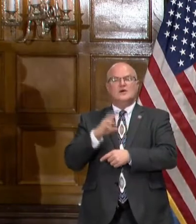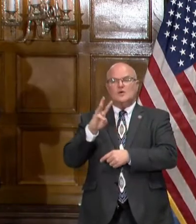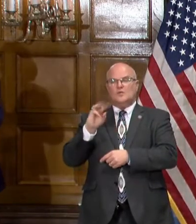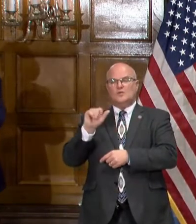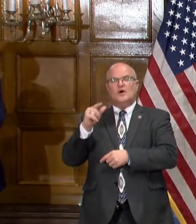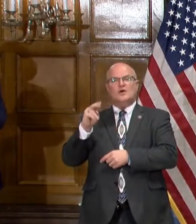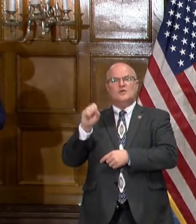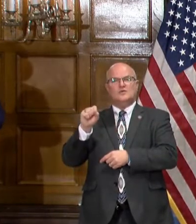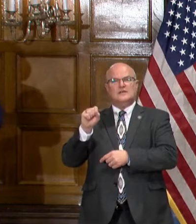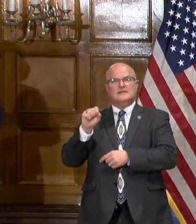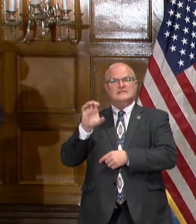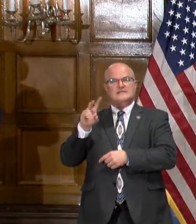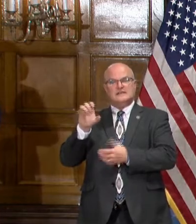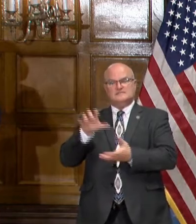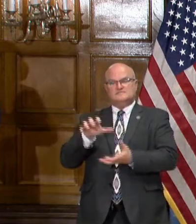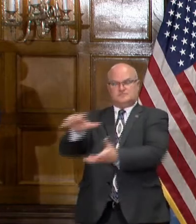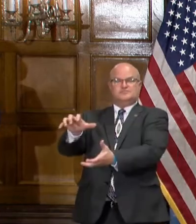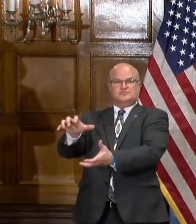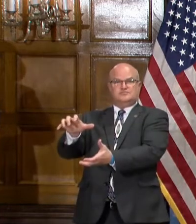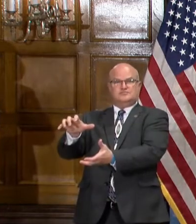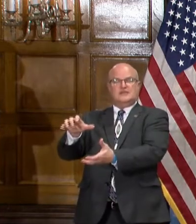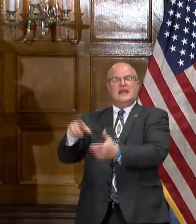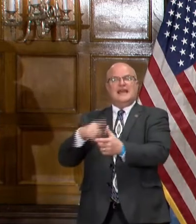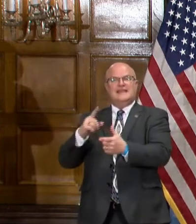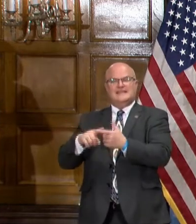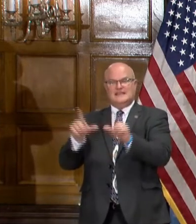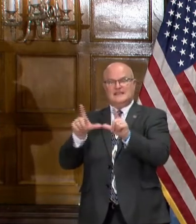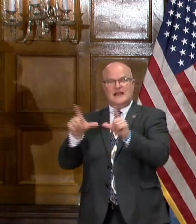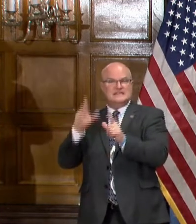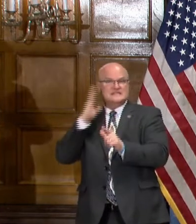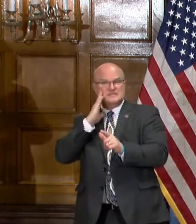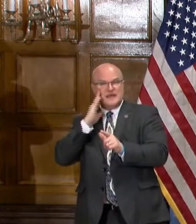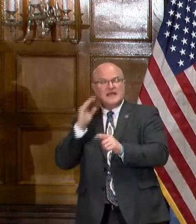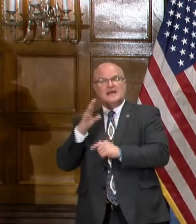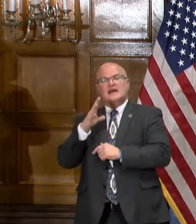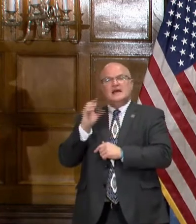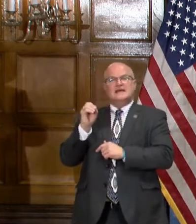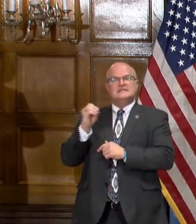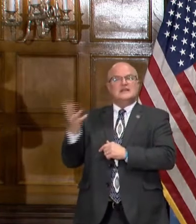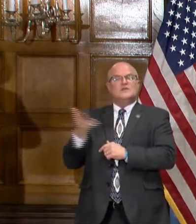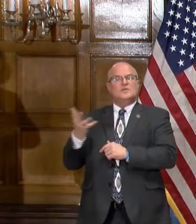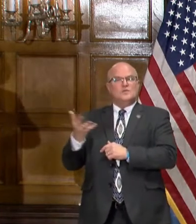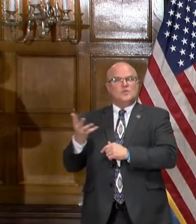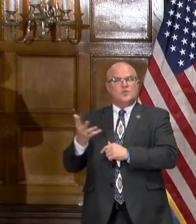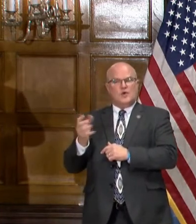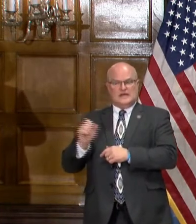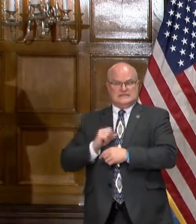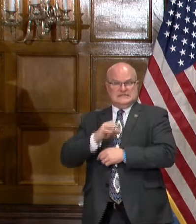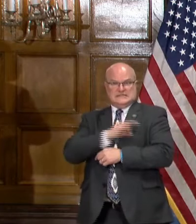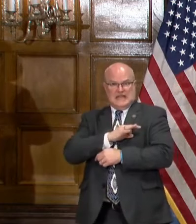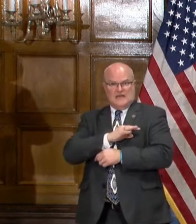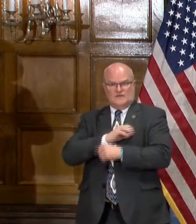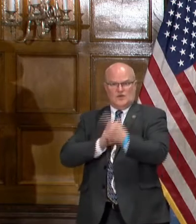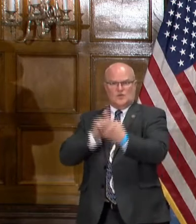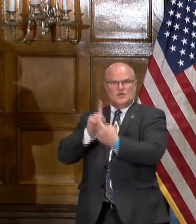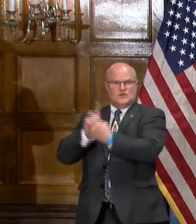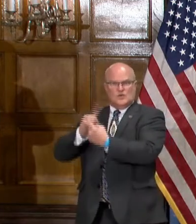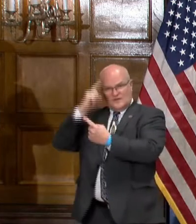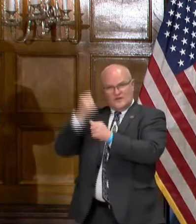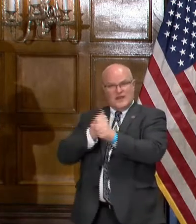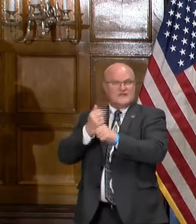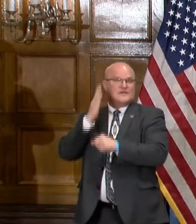based on the number of licensed beds and then a straight ratio on what staff on a 1-to-1 ratio for